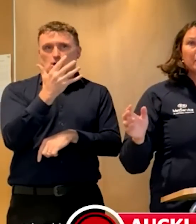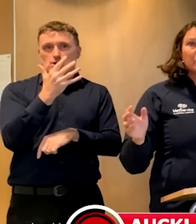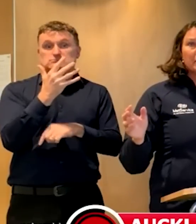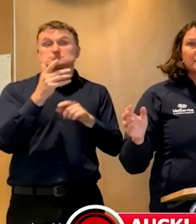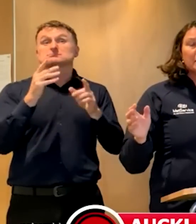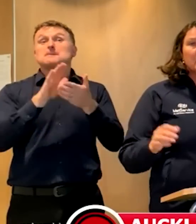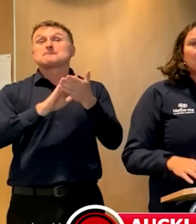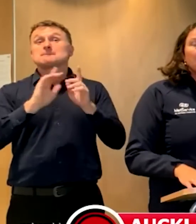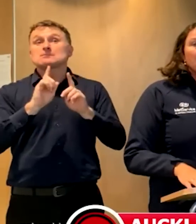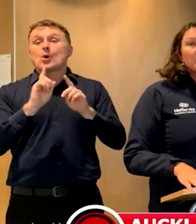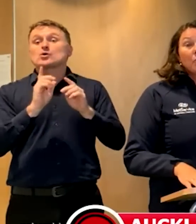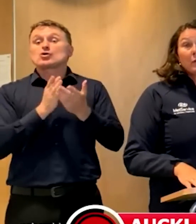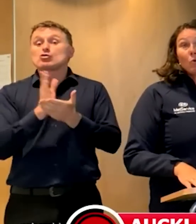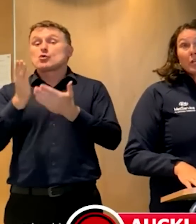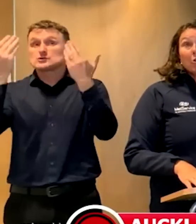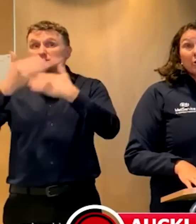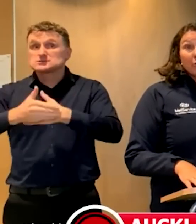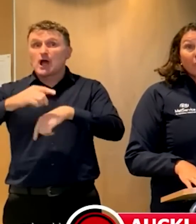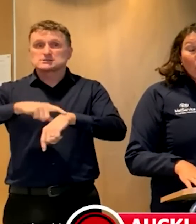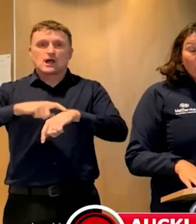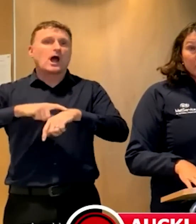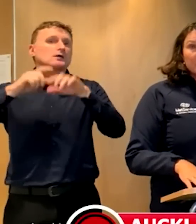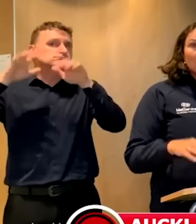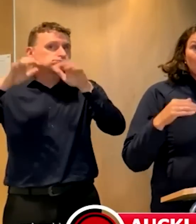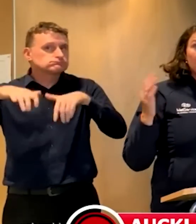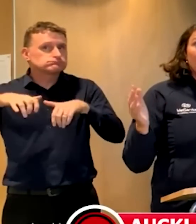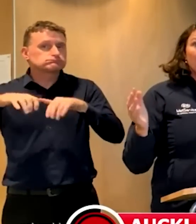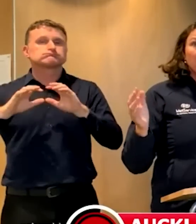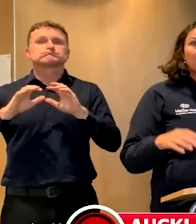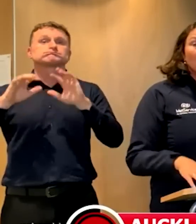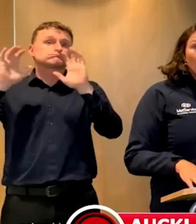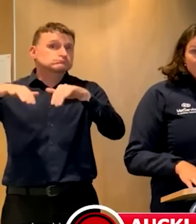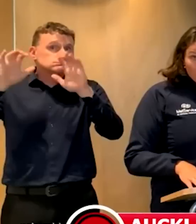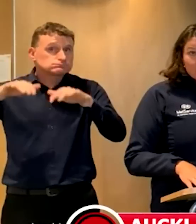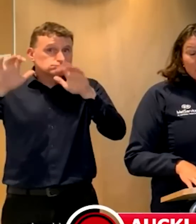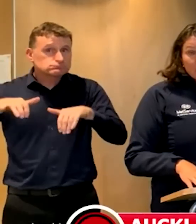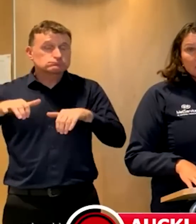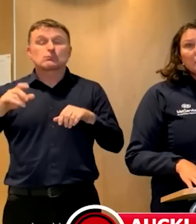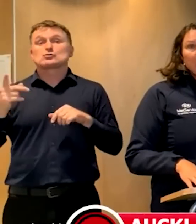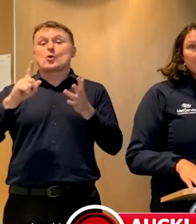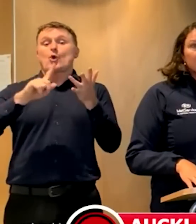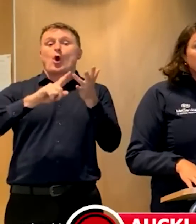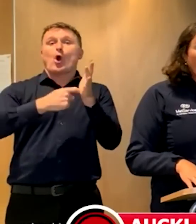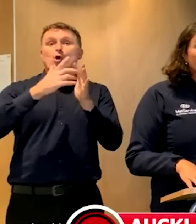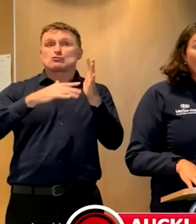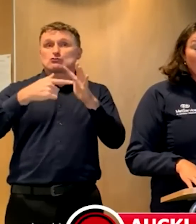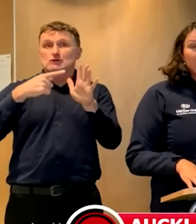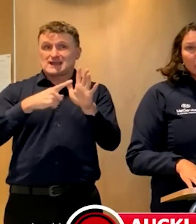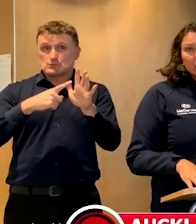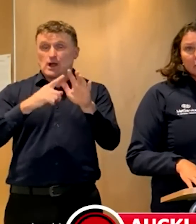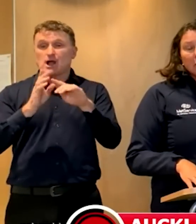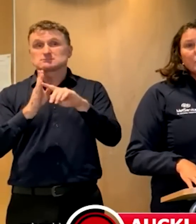the overnight period. In the red warning area of Auckland, so north of Orewa, we do expect impacts